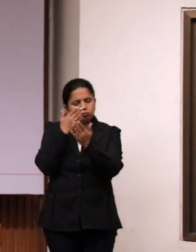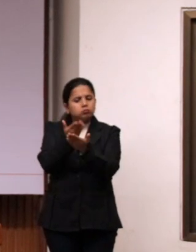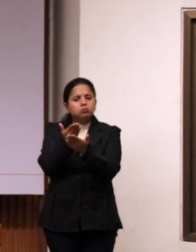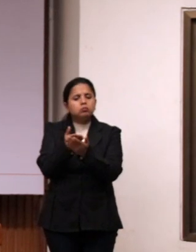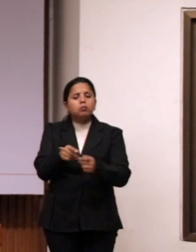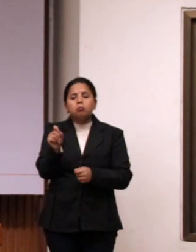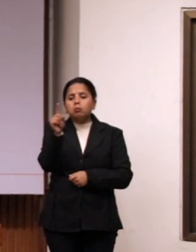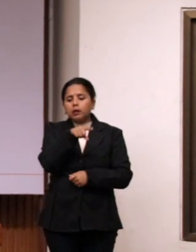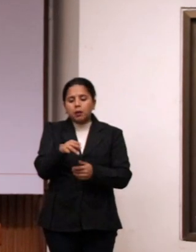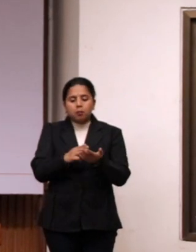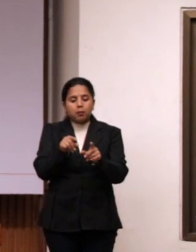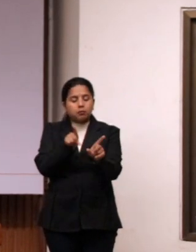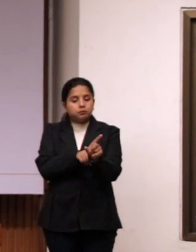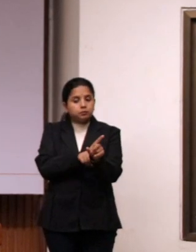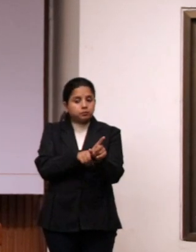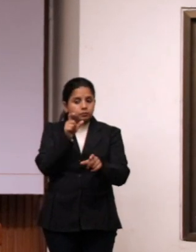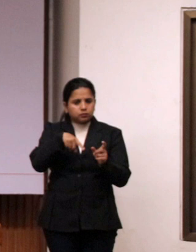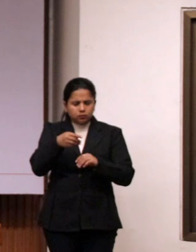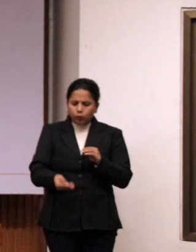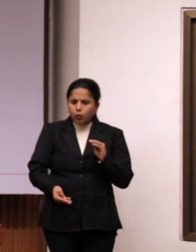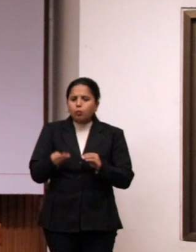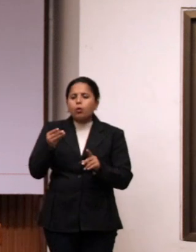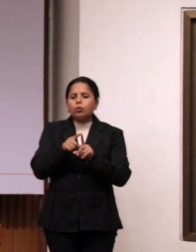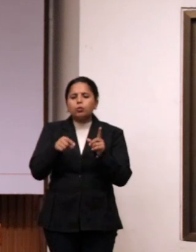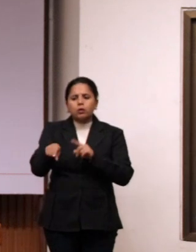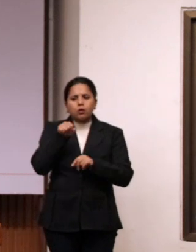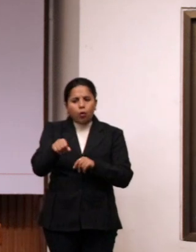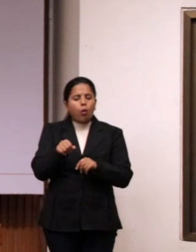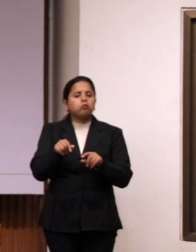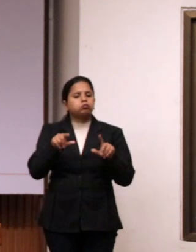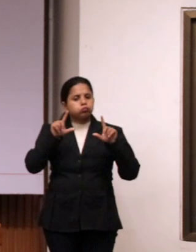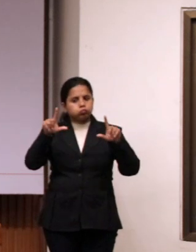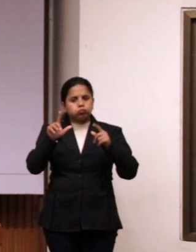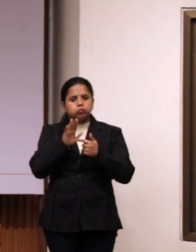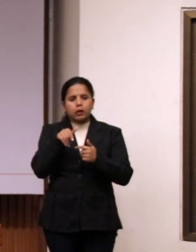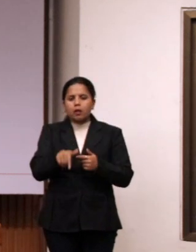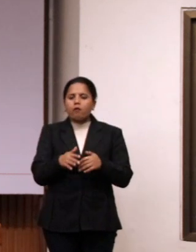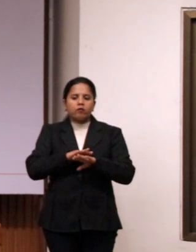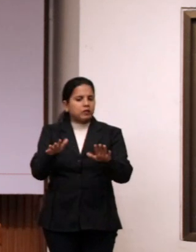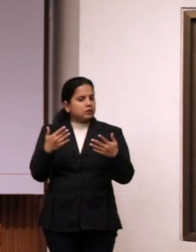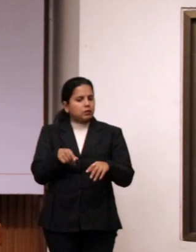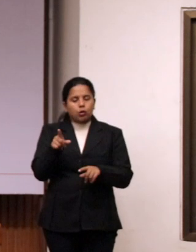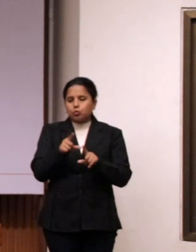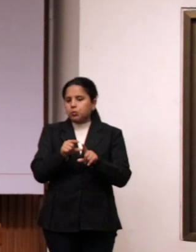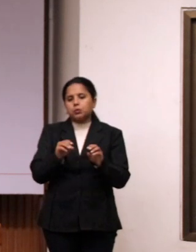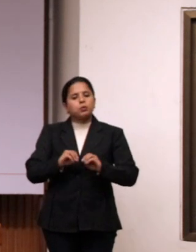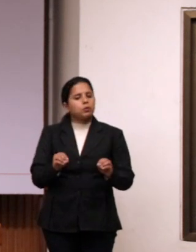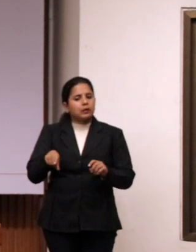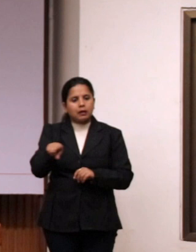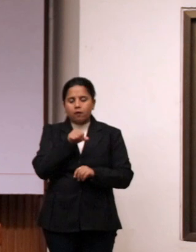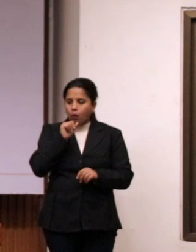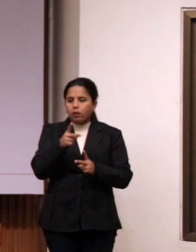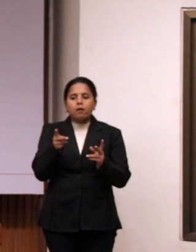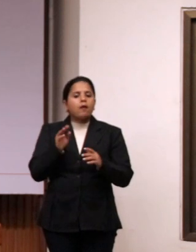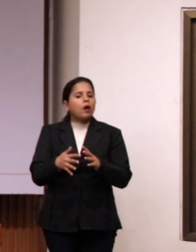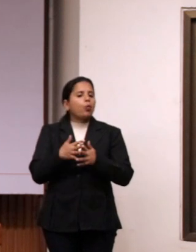during month of May, they were putting extra pipe to their borewell, which is now over. They are not doing it because we have many restored wetland